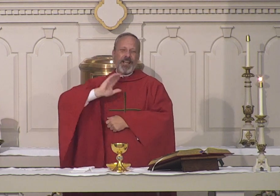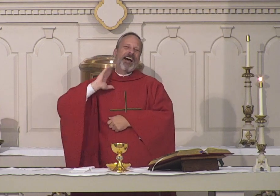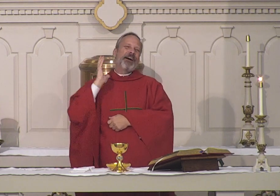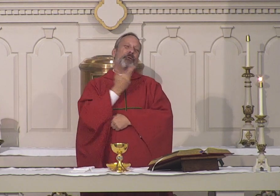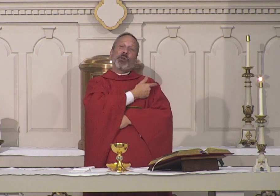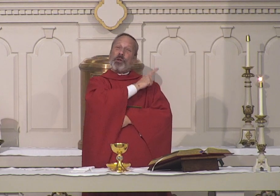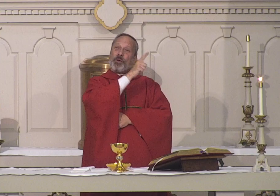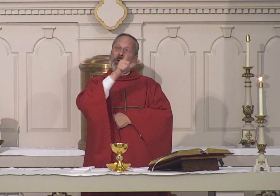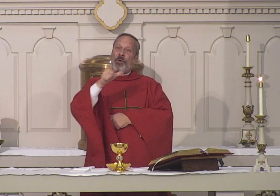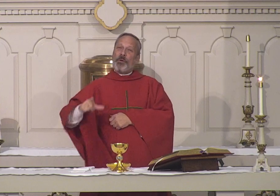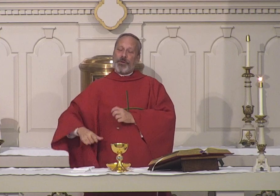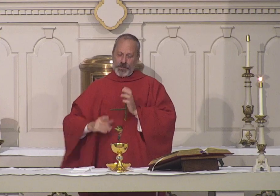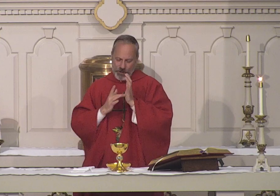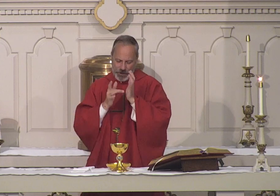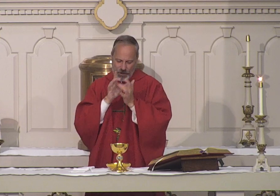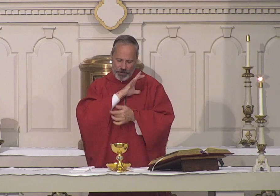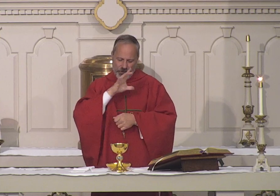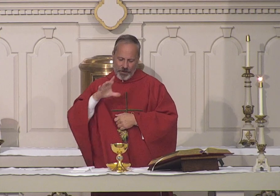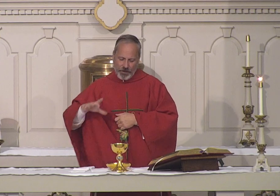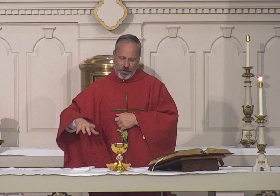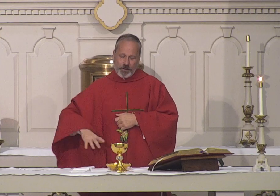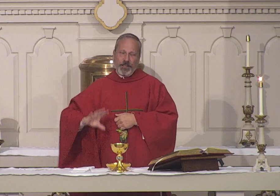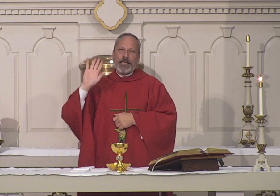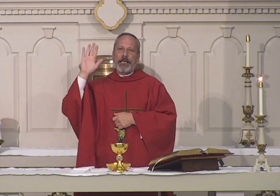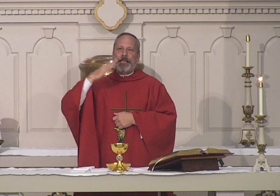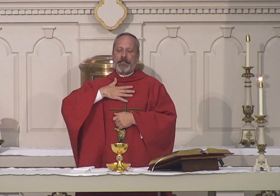Lord Jesus Christ.